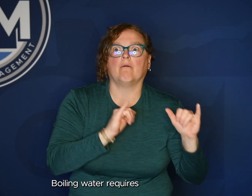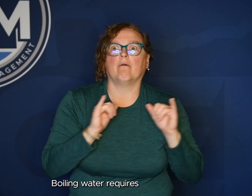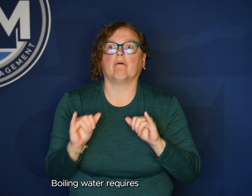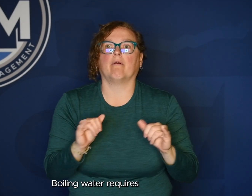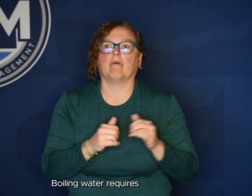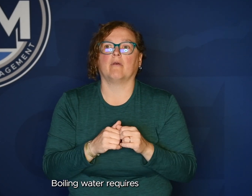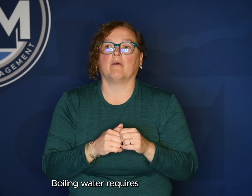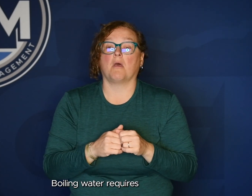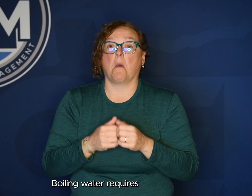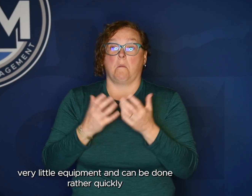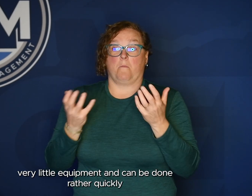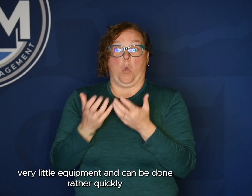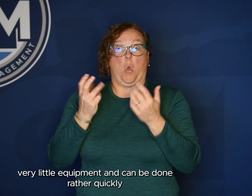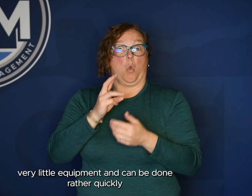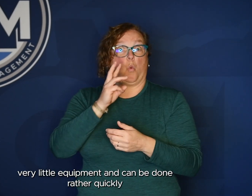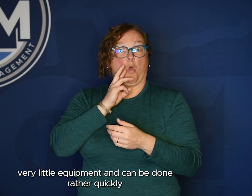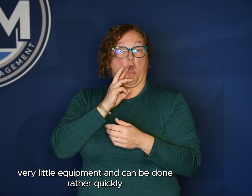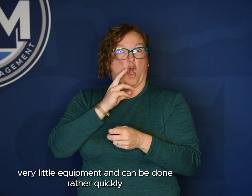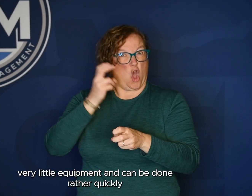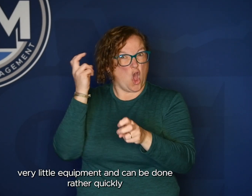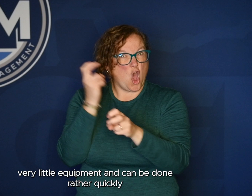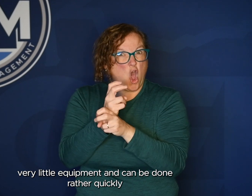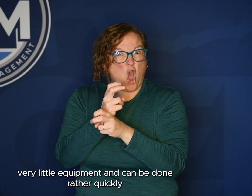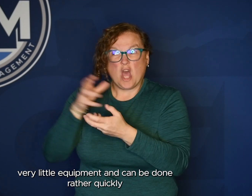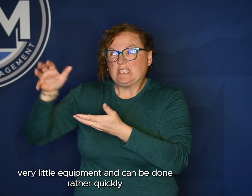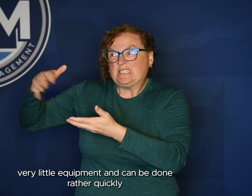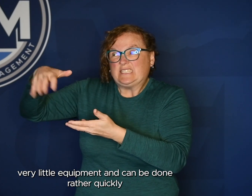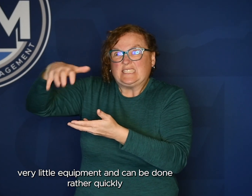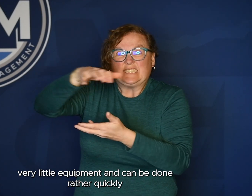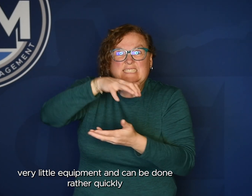Boiling water requires very little equipment and can be done rather quickly.